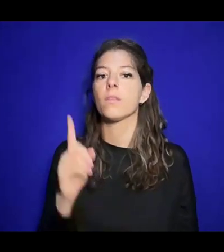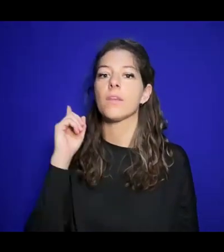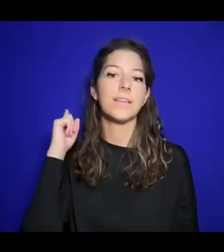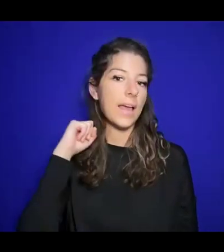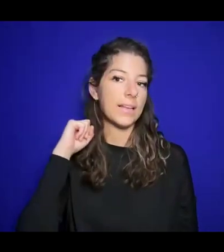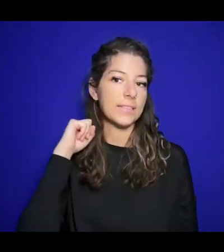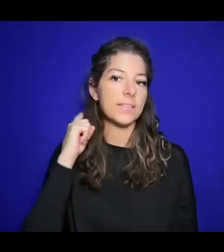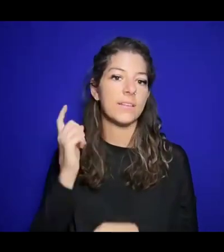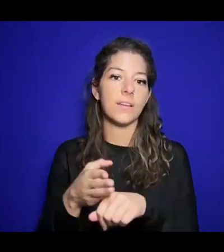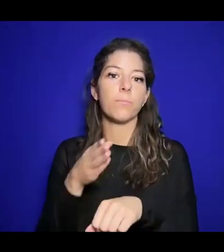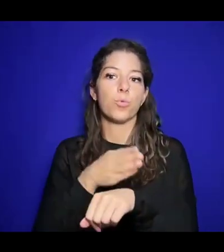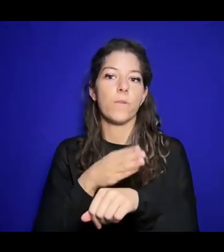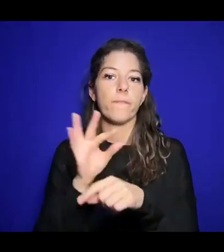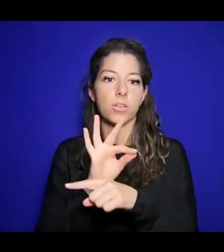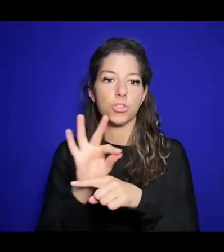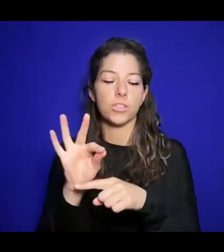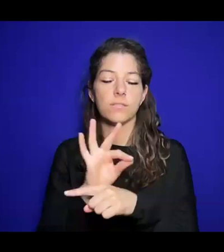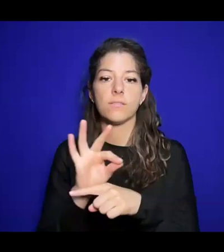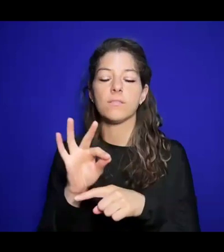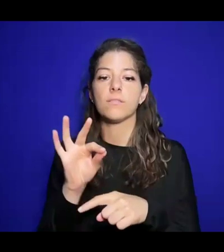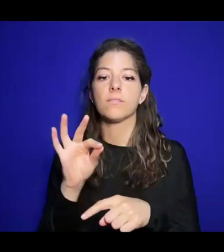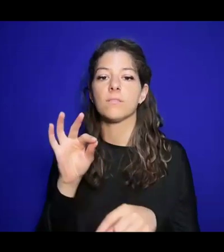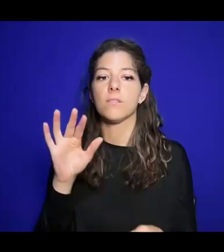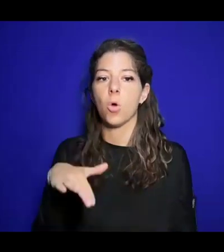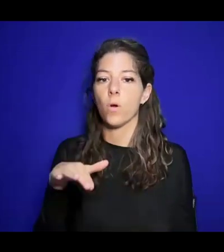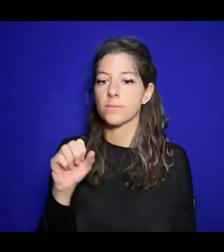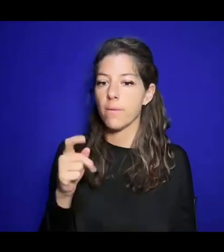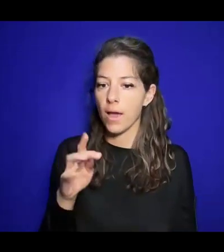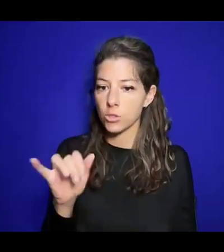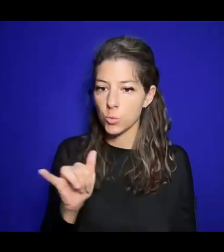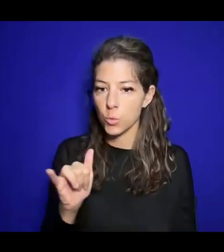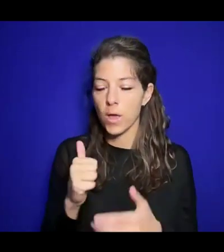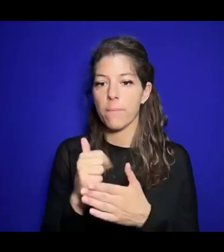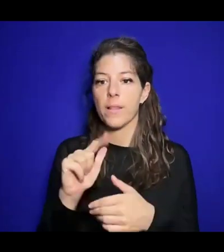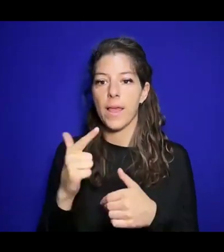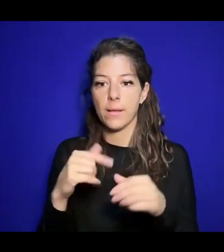can improve hand function. They put it on your lower spine, which can help leg